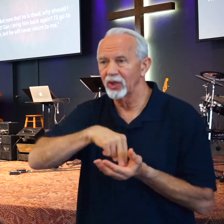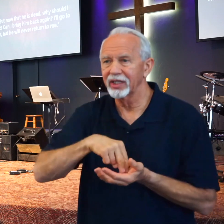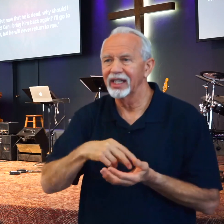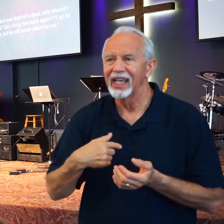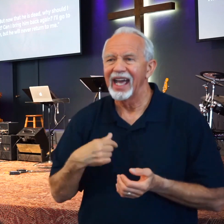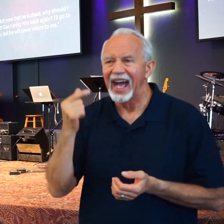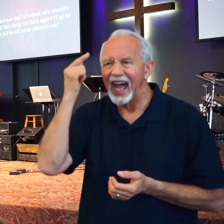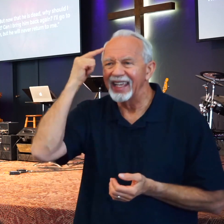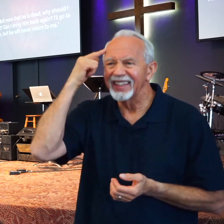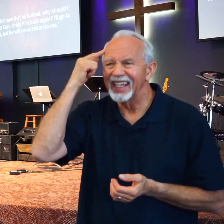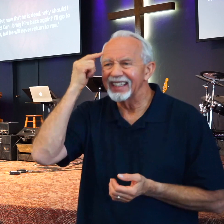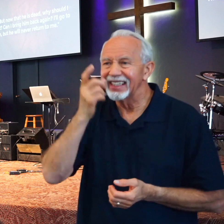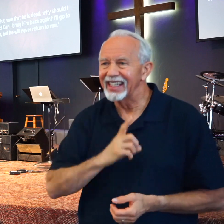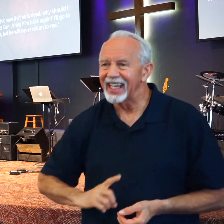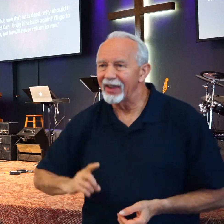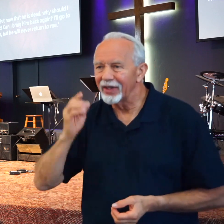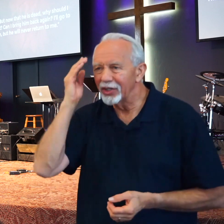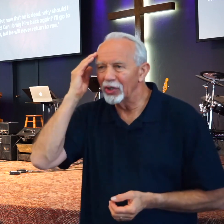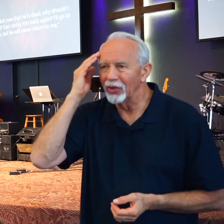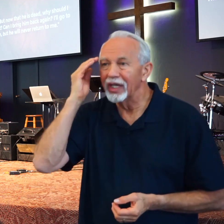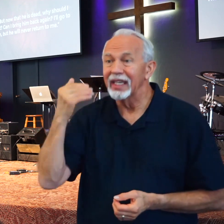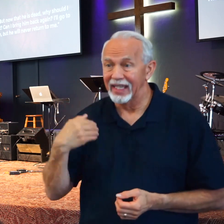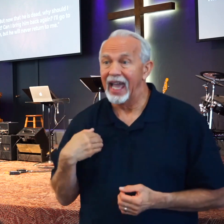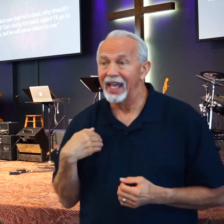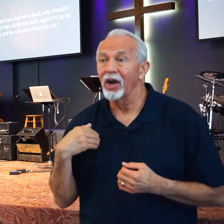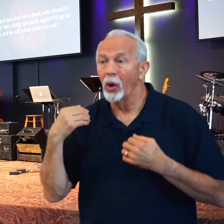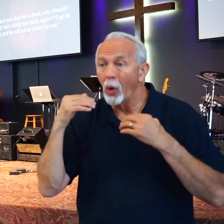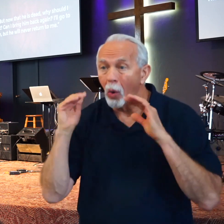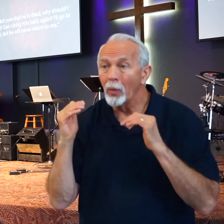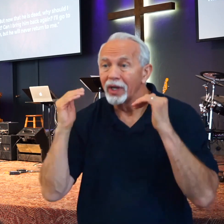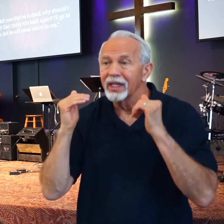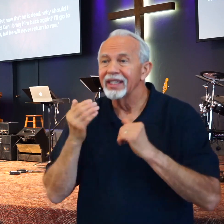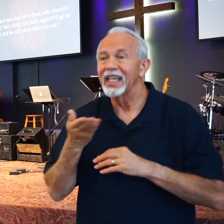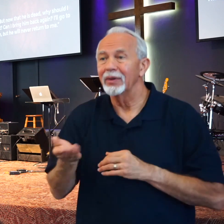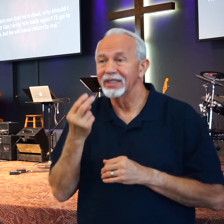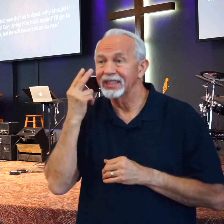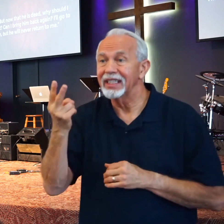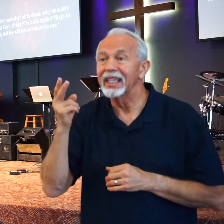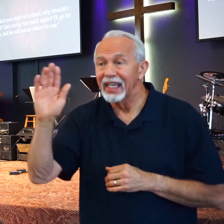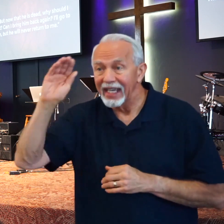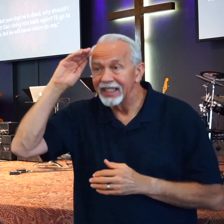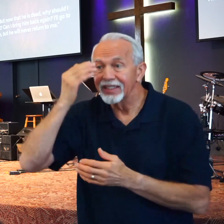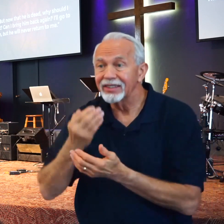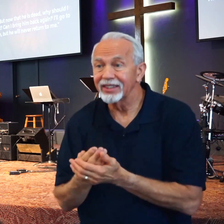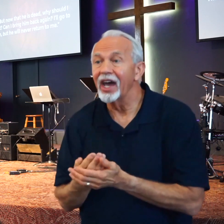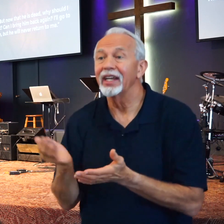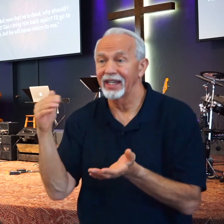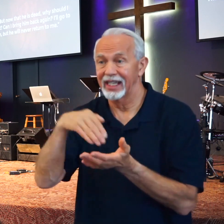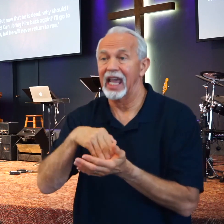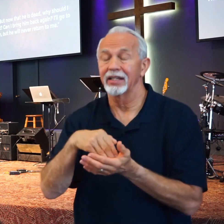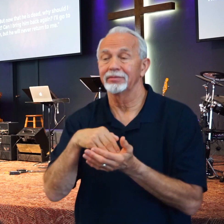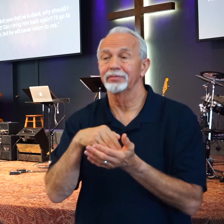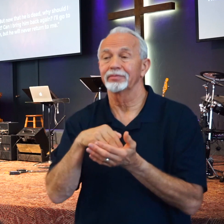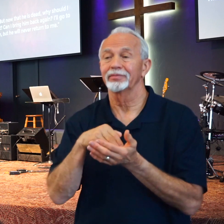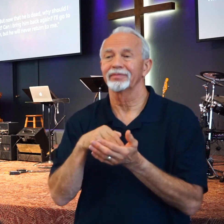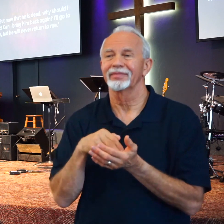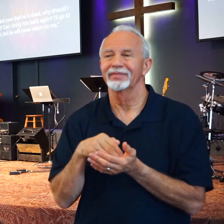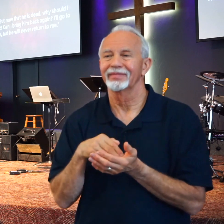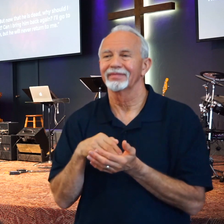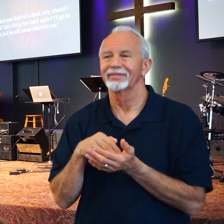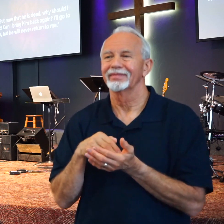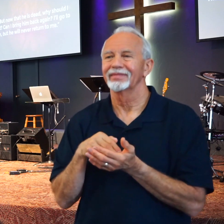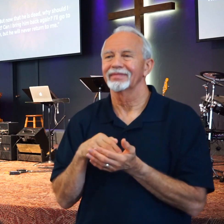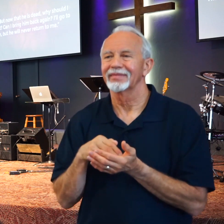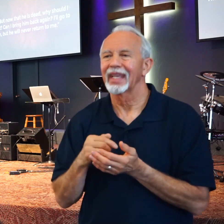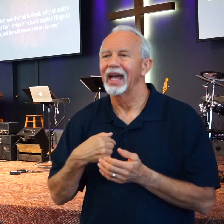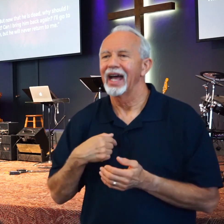David knew he had a hope that he would see his son again.